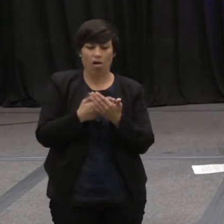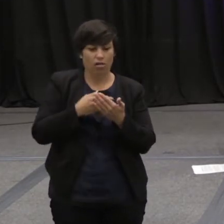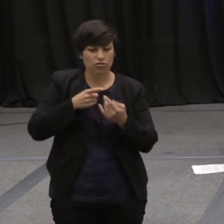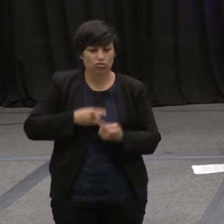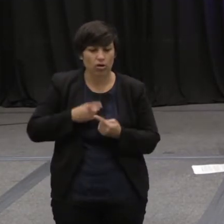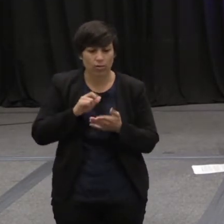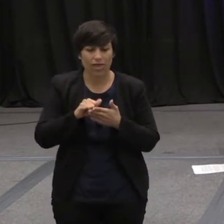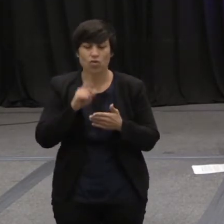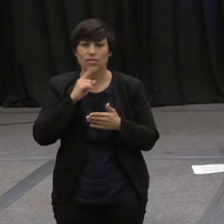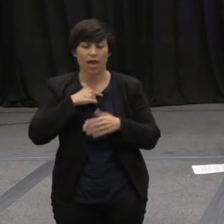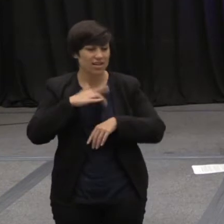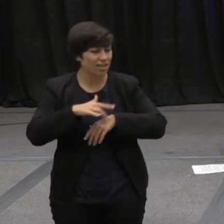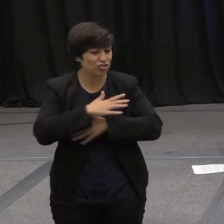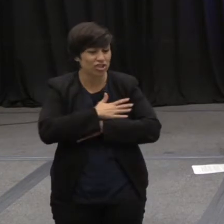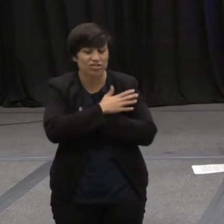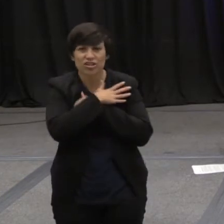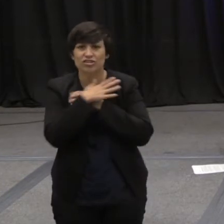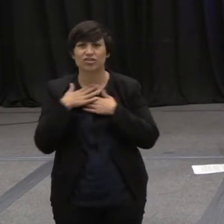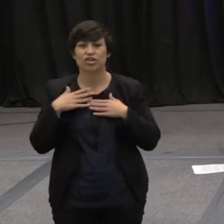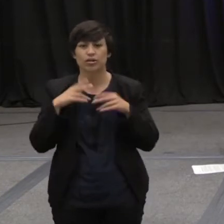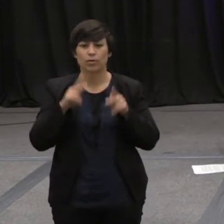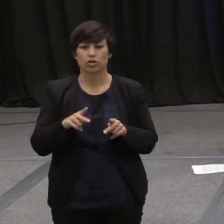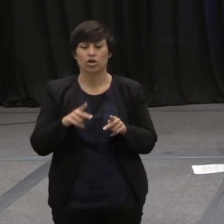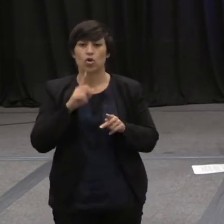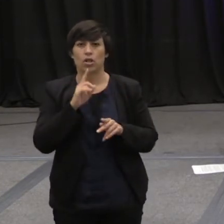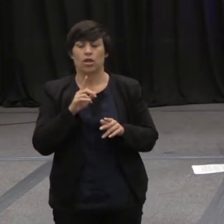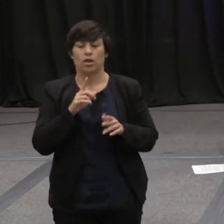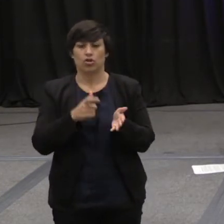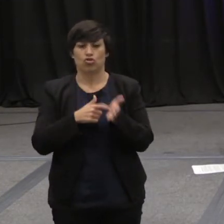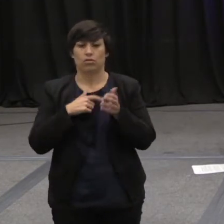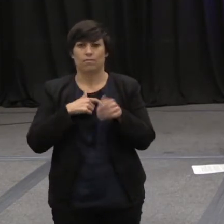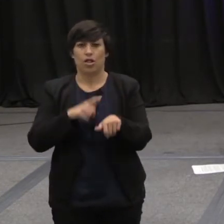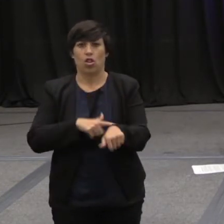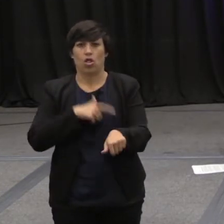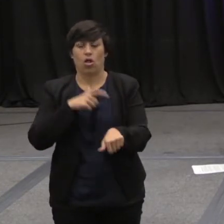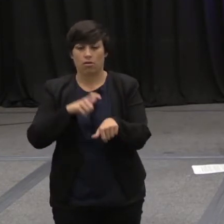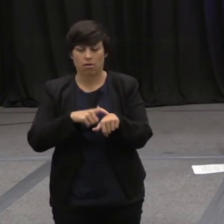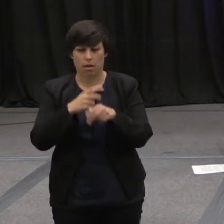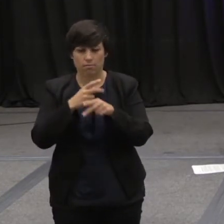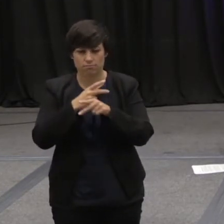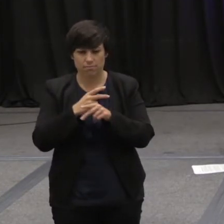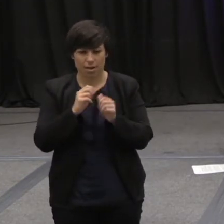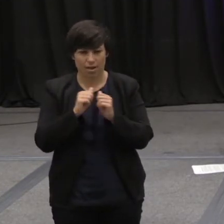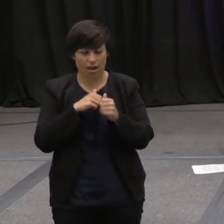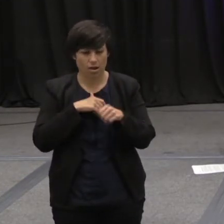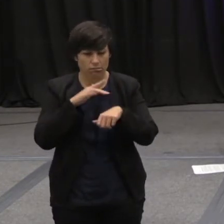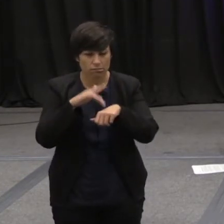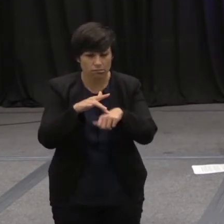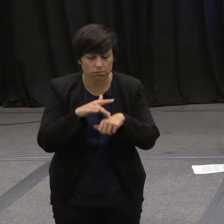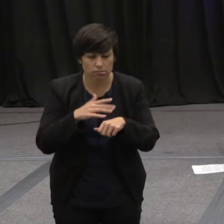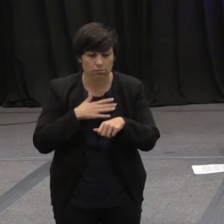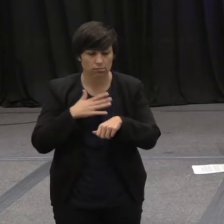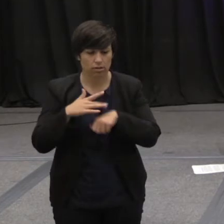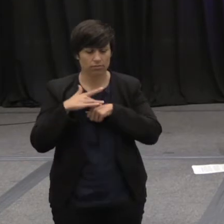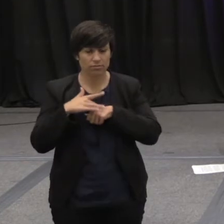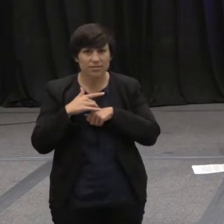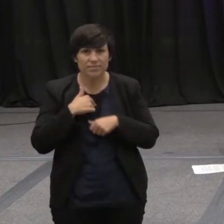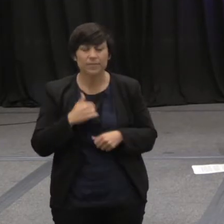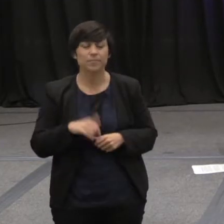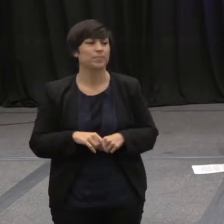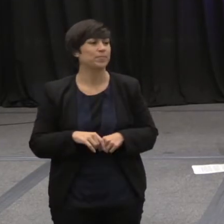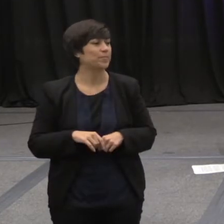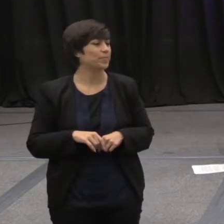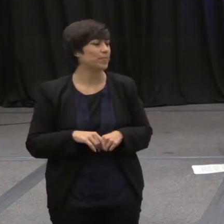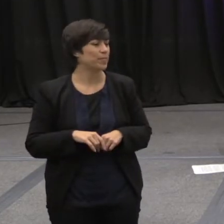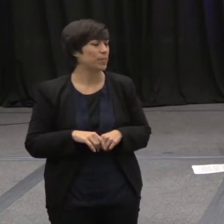and it took me a long time to learn how to receive touch and give touch, but I knew I needed it. My body boundaries are really low,